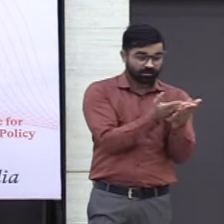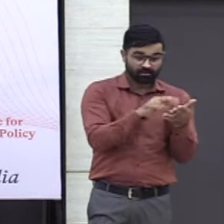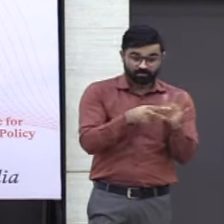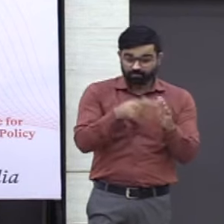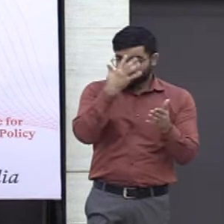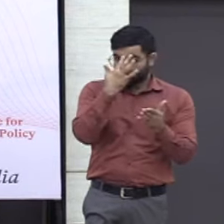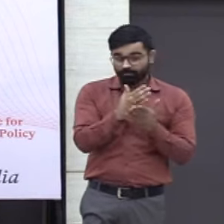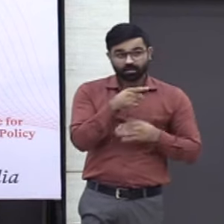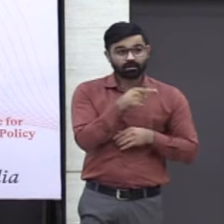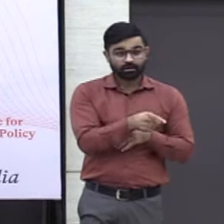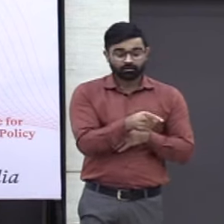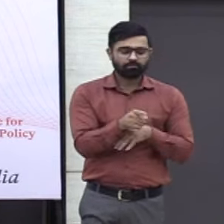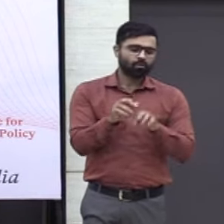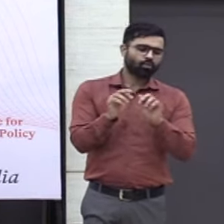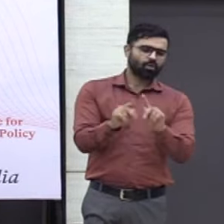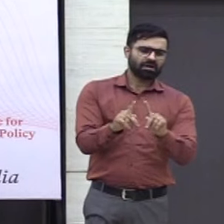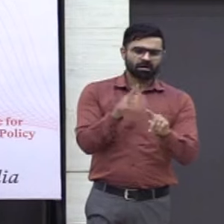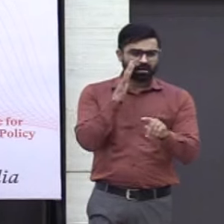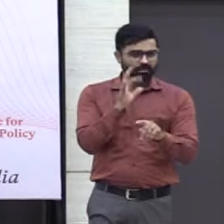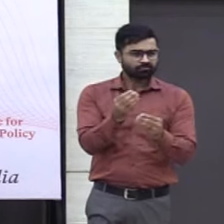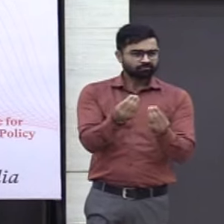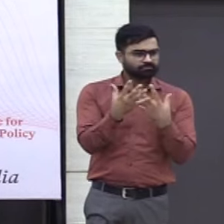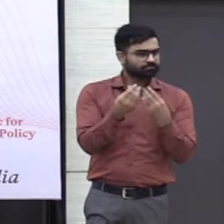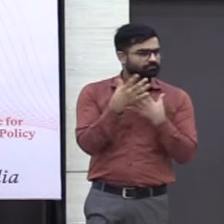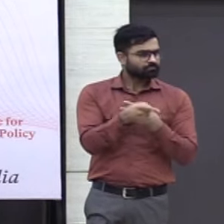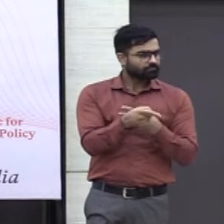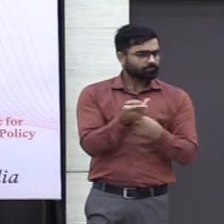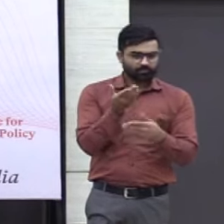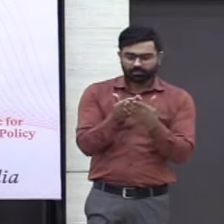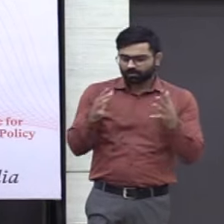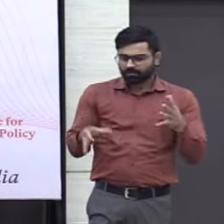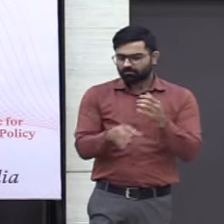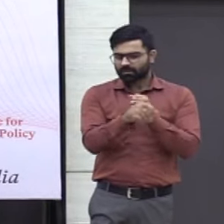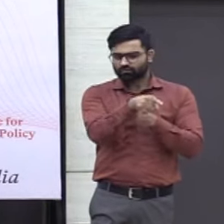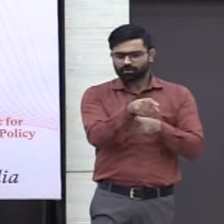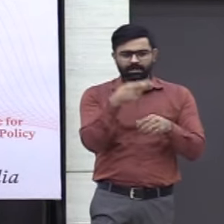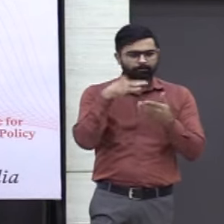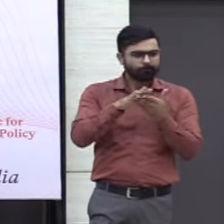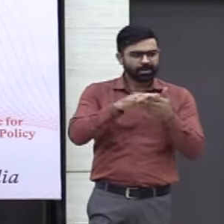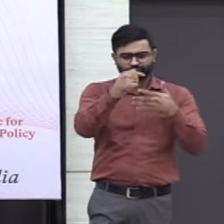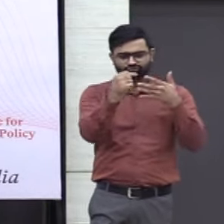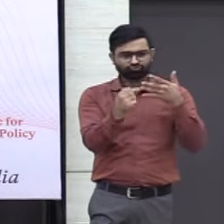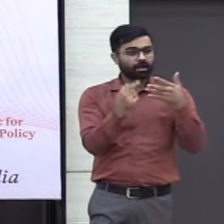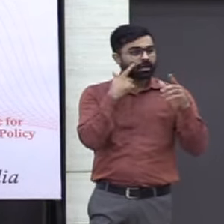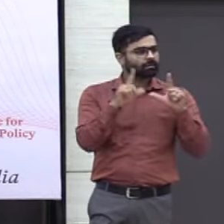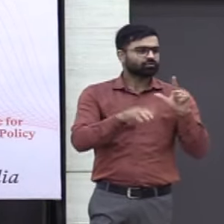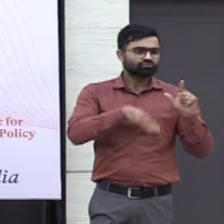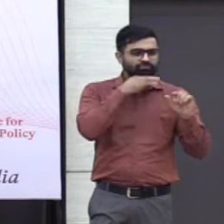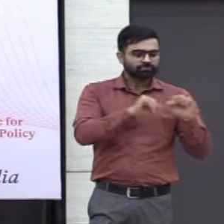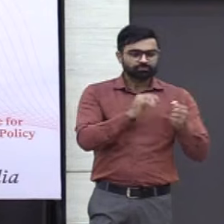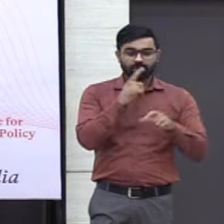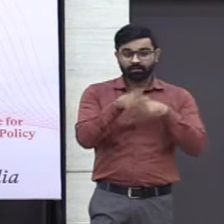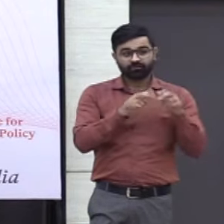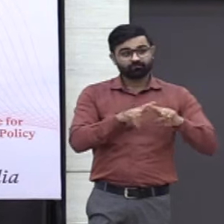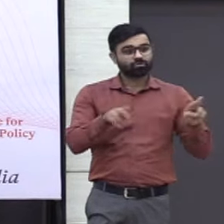he believes to be credible, on which basis he comes to the conclusion that there is reasonable suspicion and the